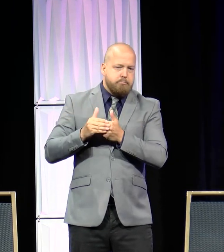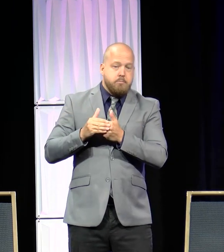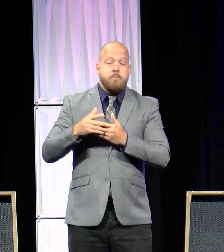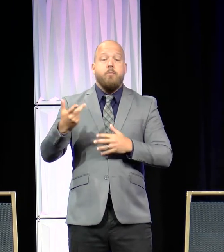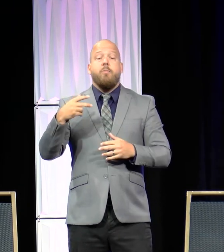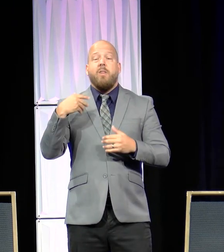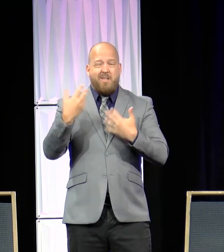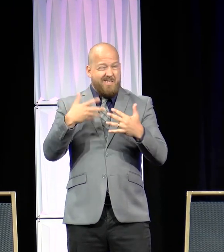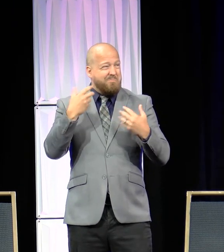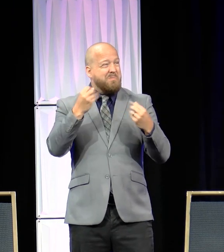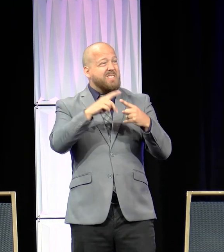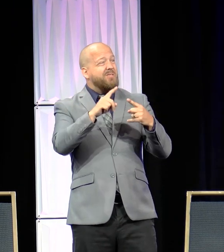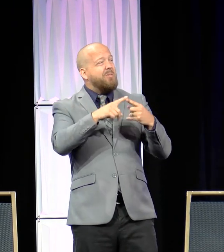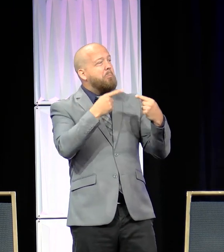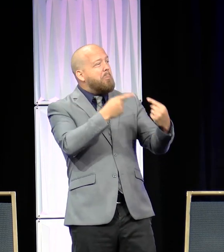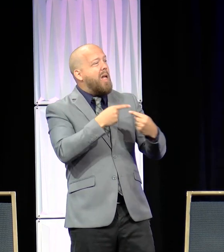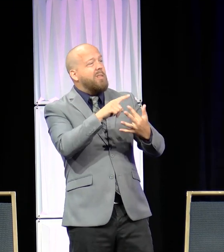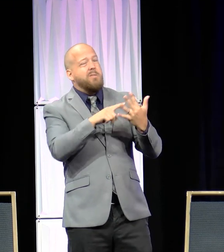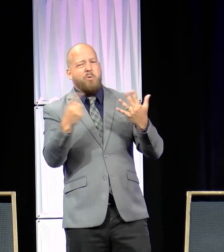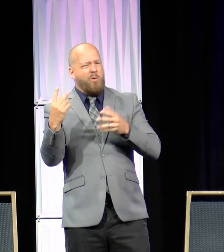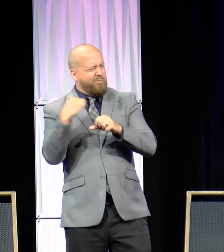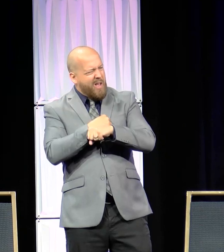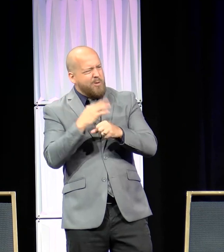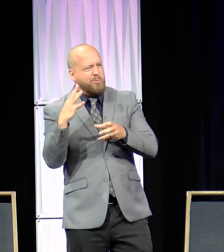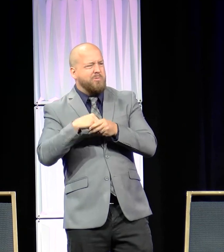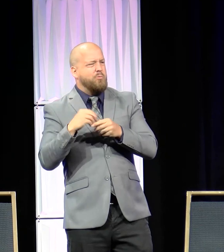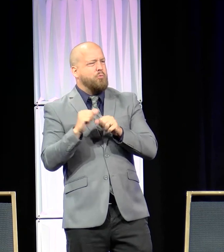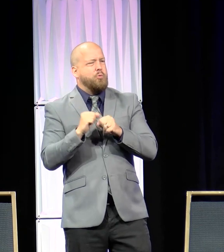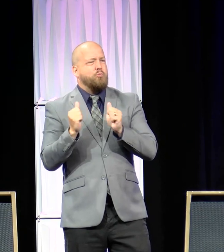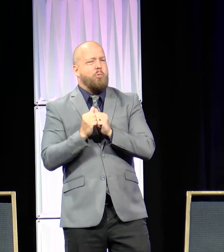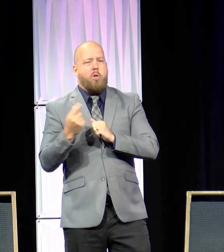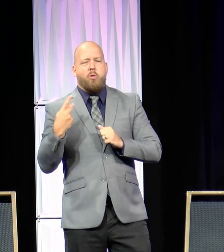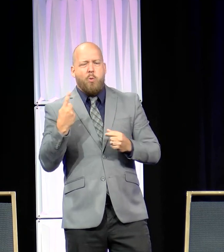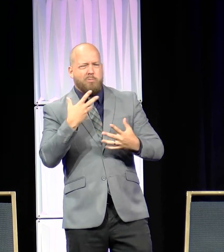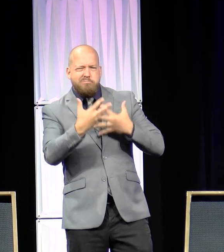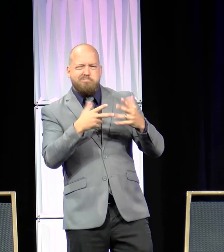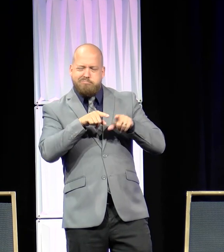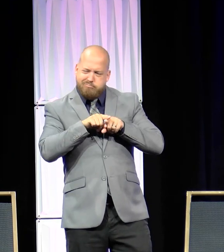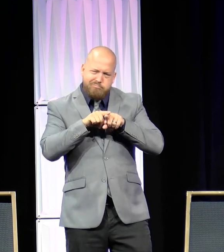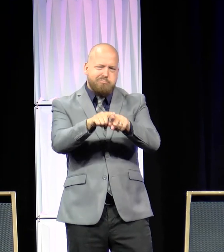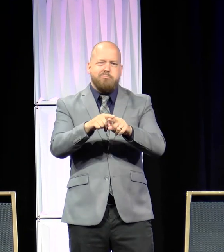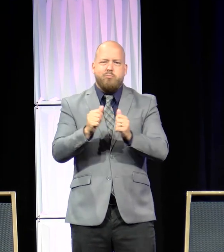then. A lot of battles.